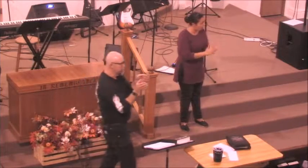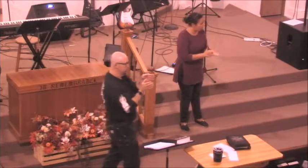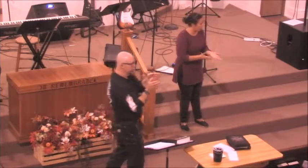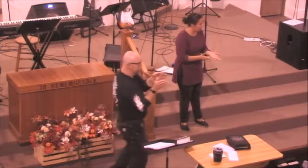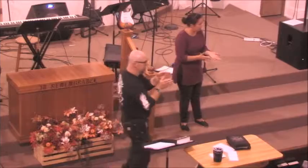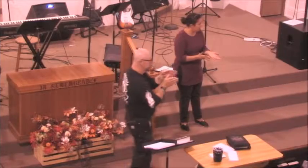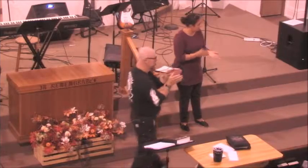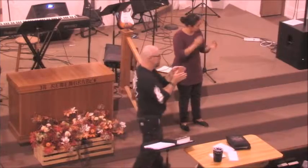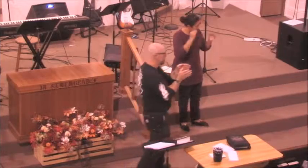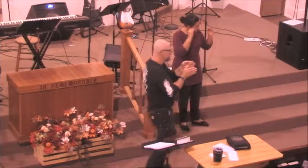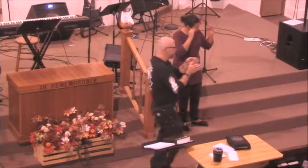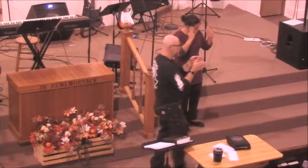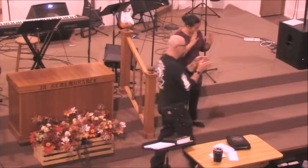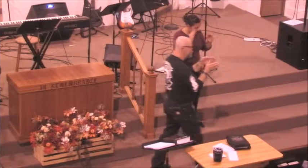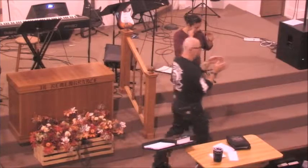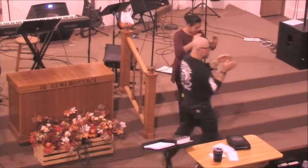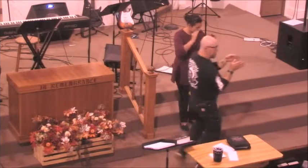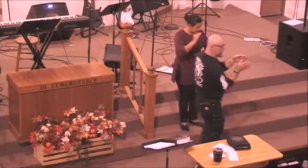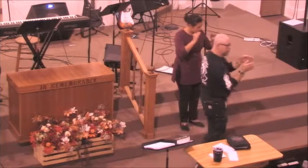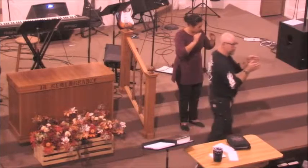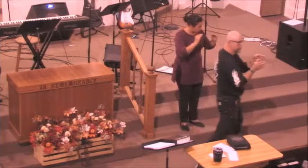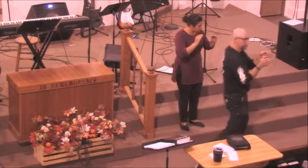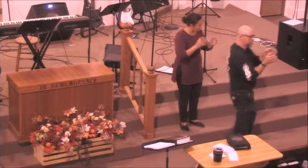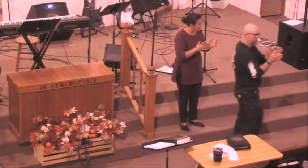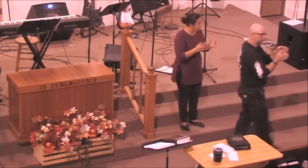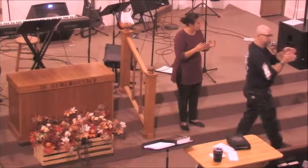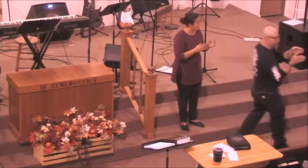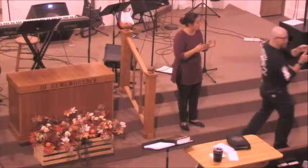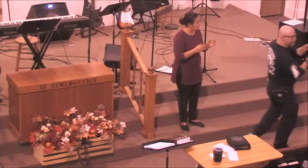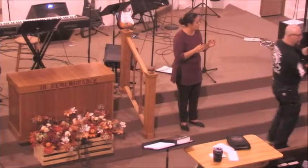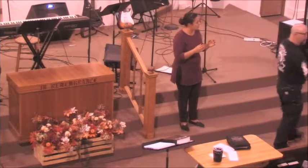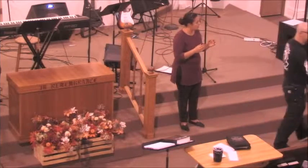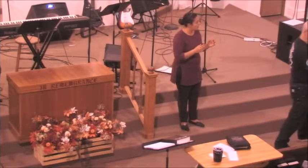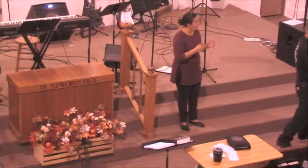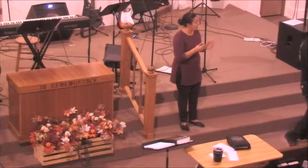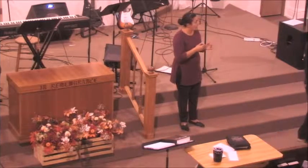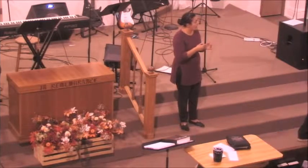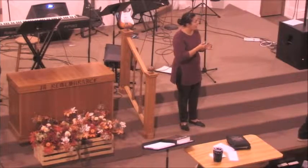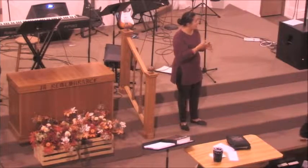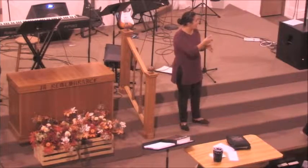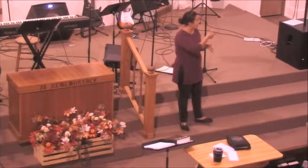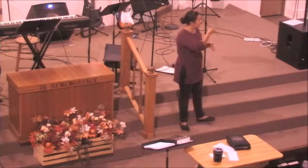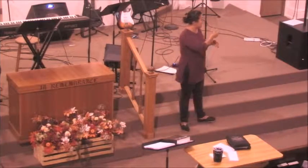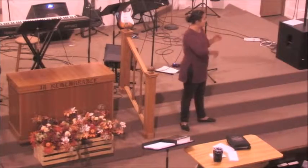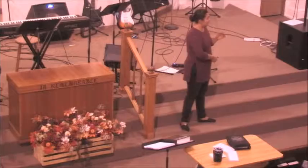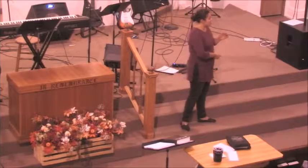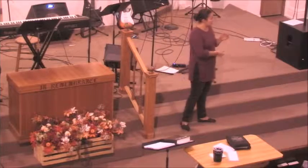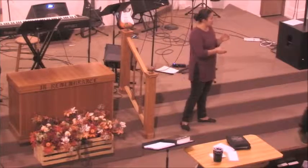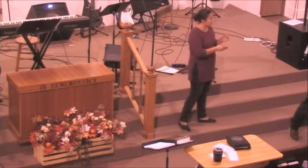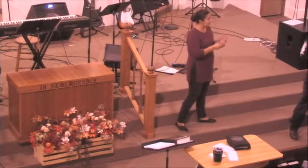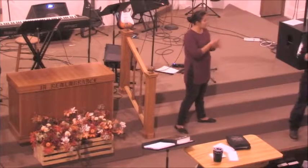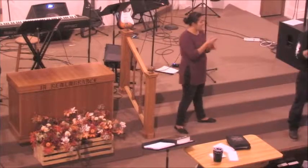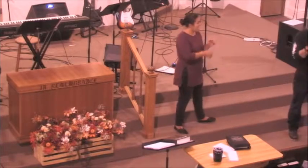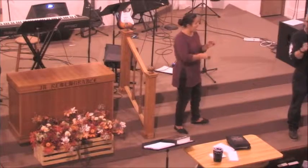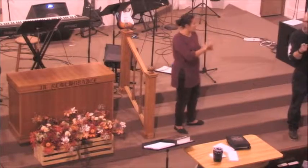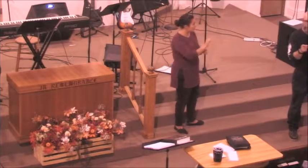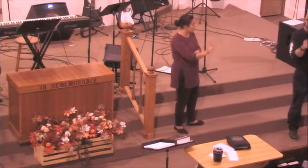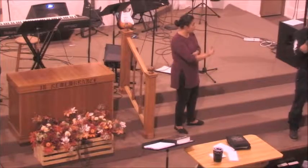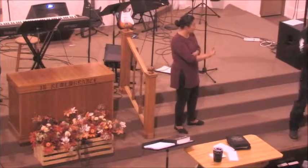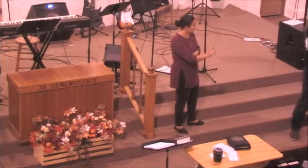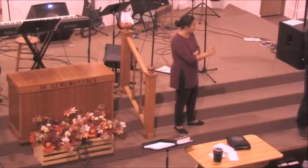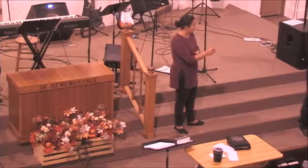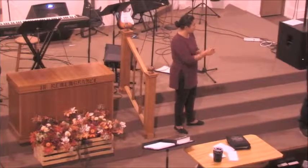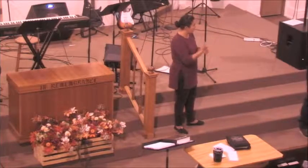taught something, what does the teacher bring you at the end of the week? There's a test to see if